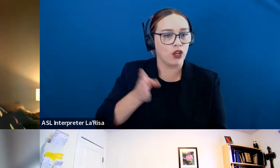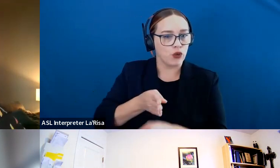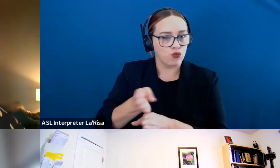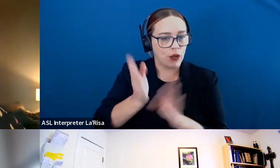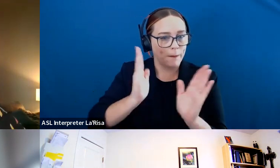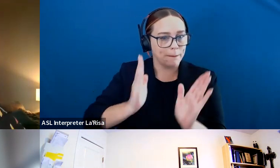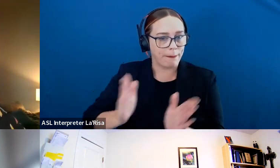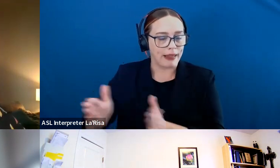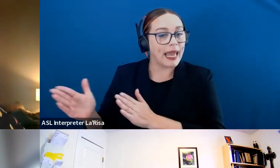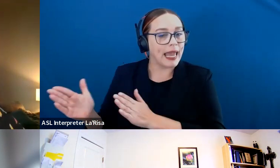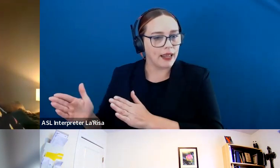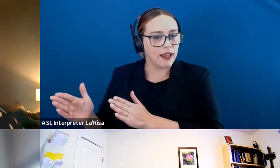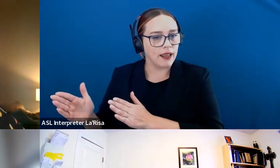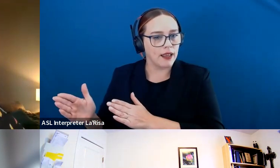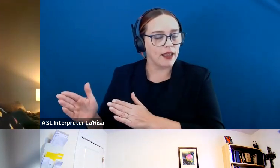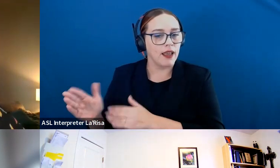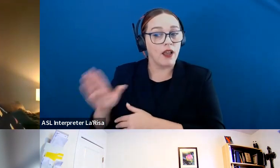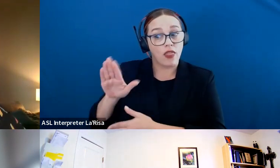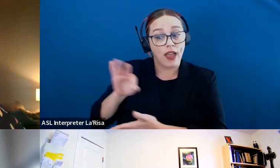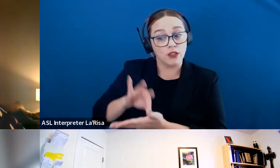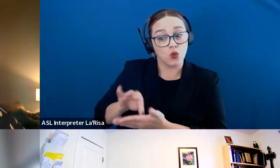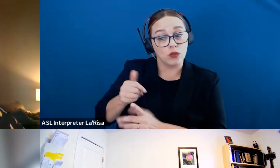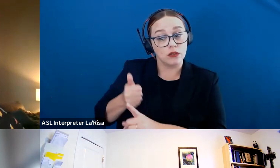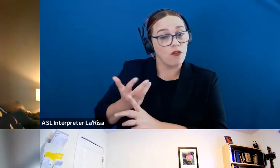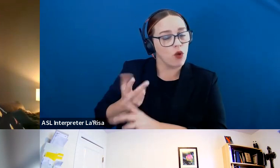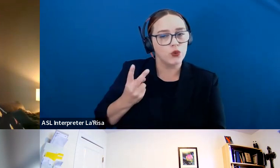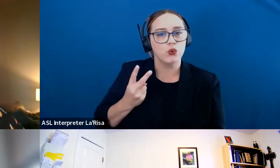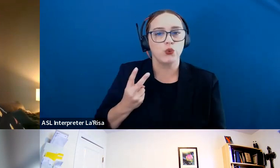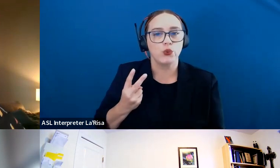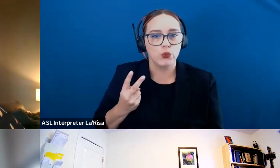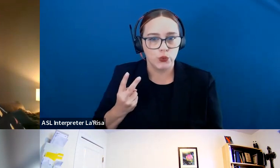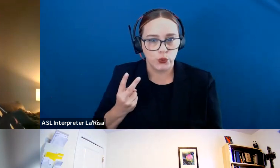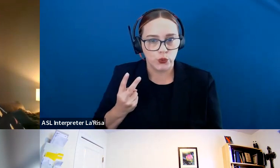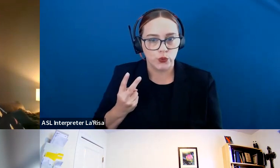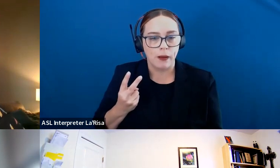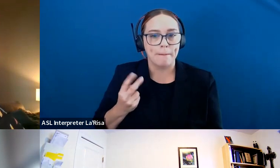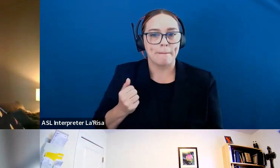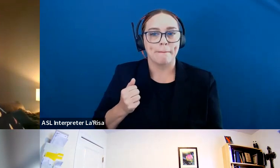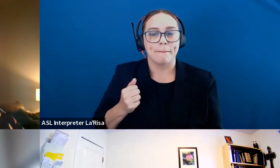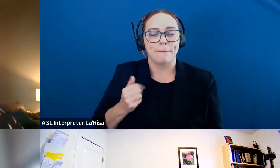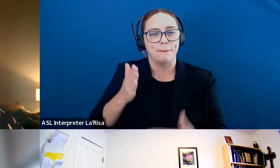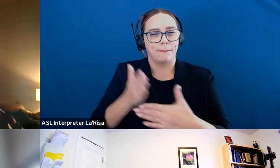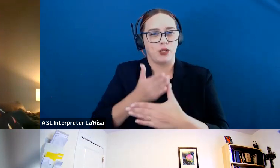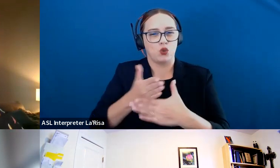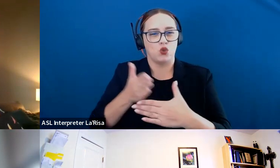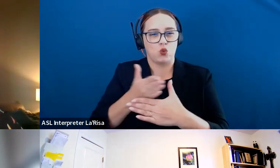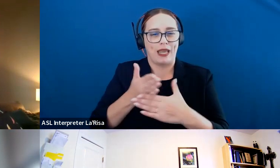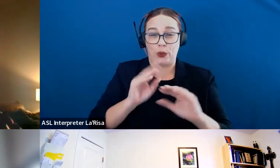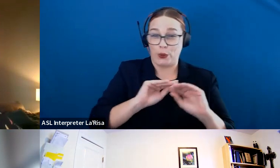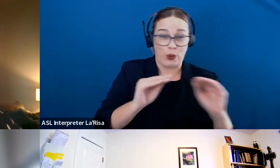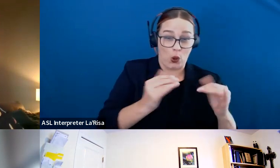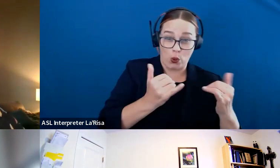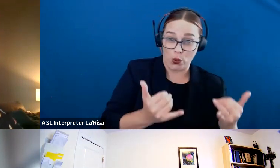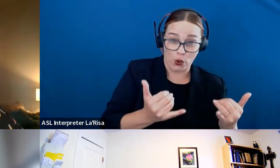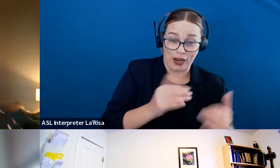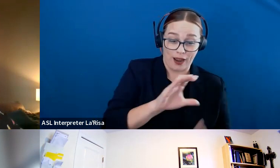this CIL rated themselves as a 2, and so that is in between that no current